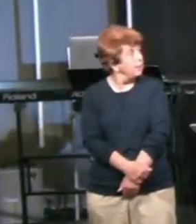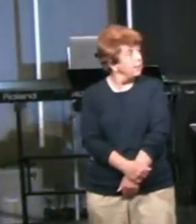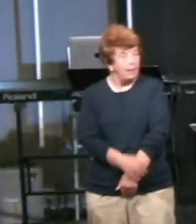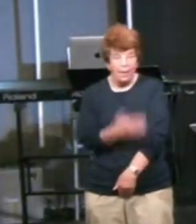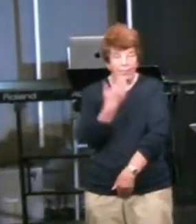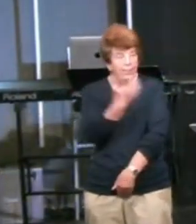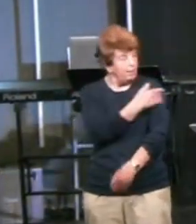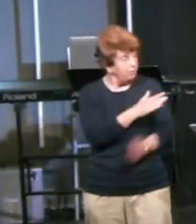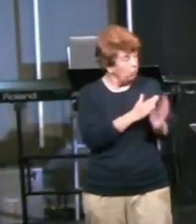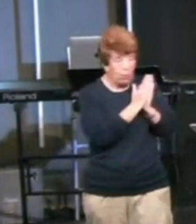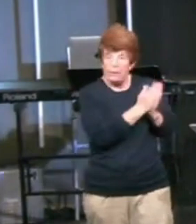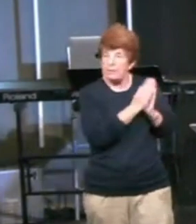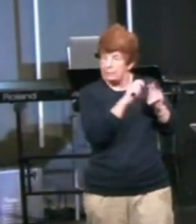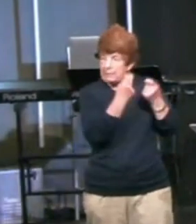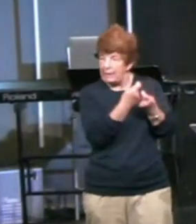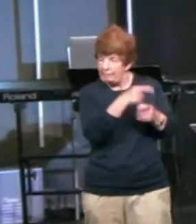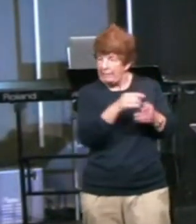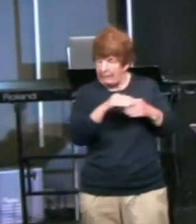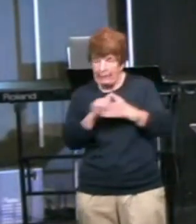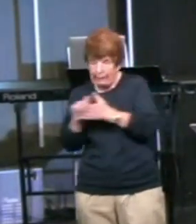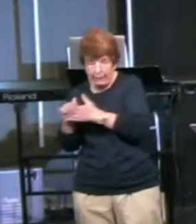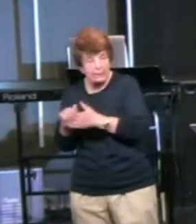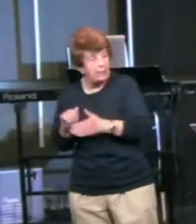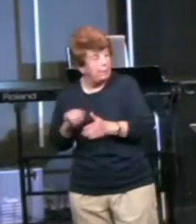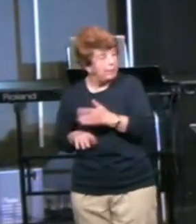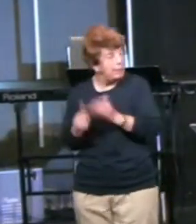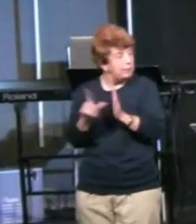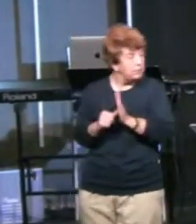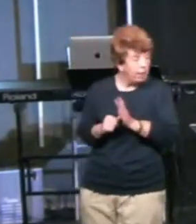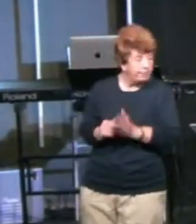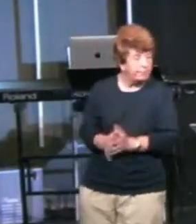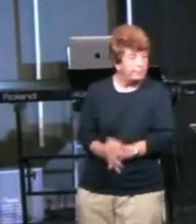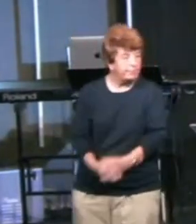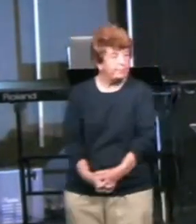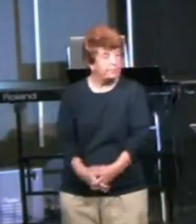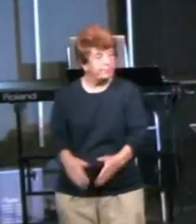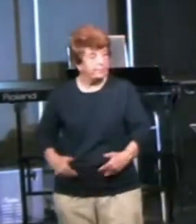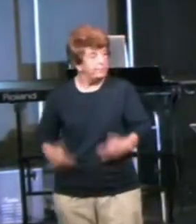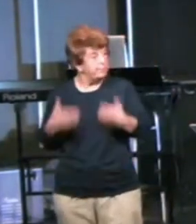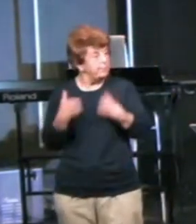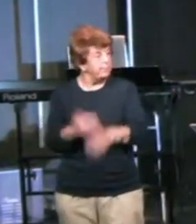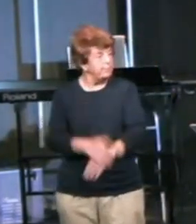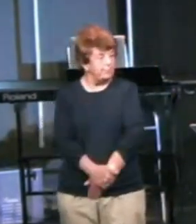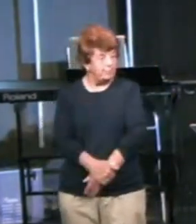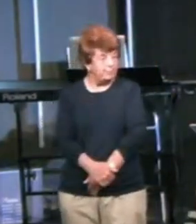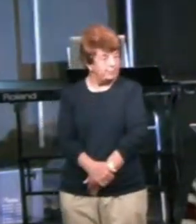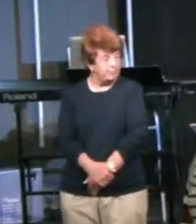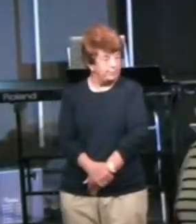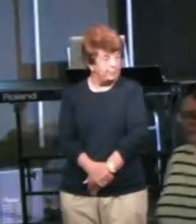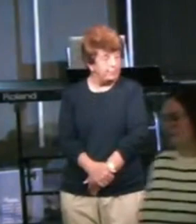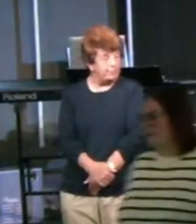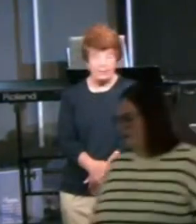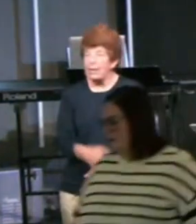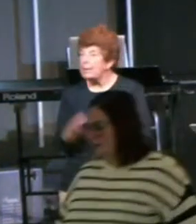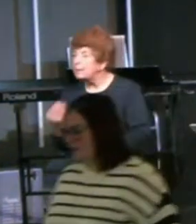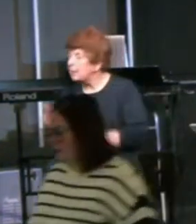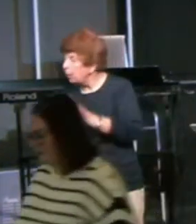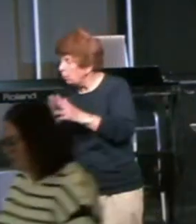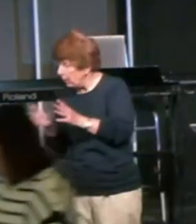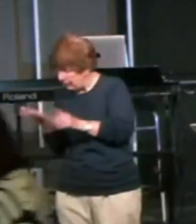Well, a big thank you to our worship team for leading us in this time this morning. Some weeks